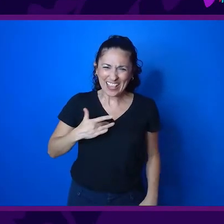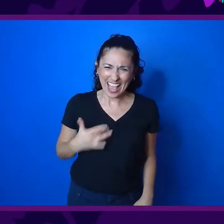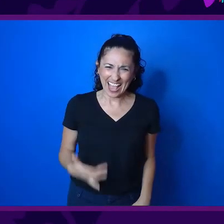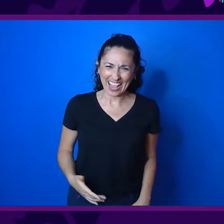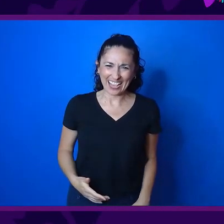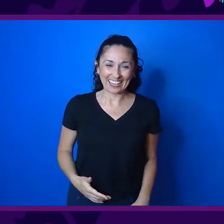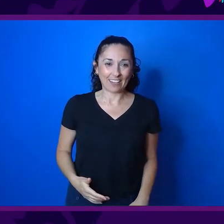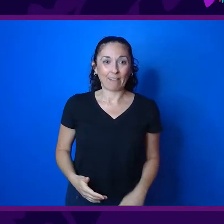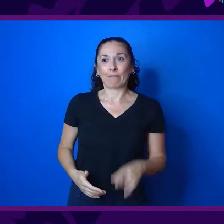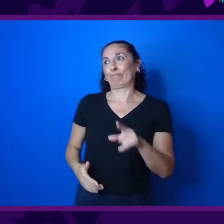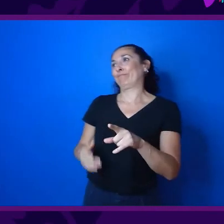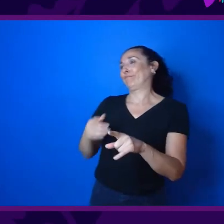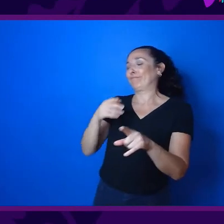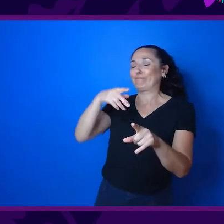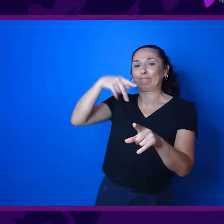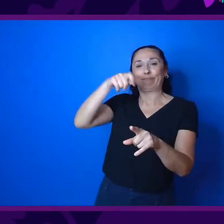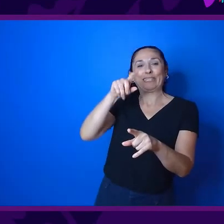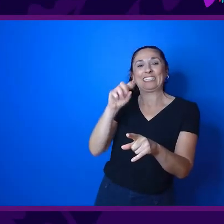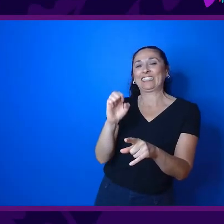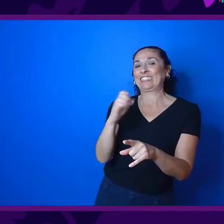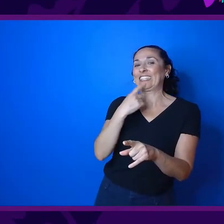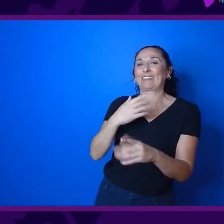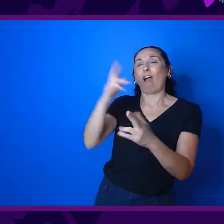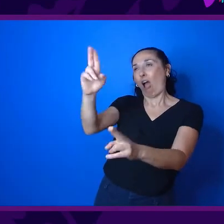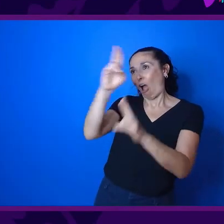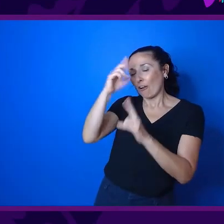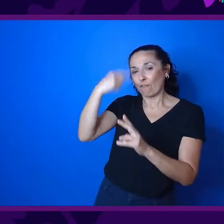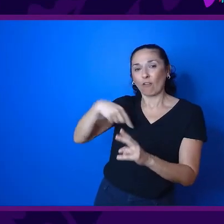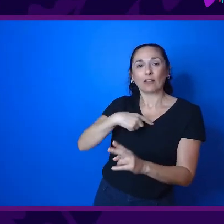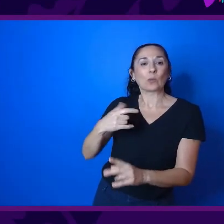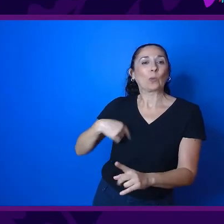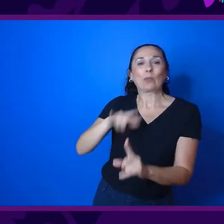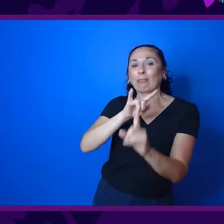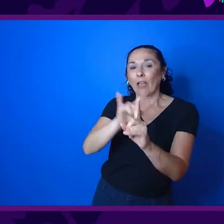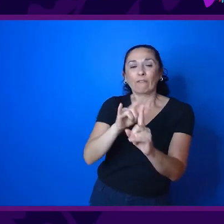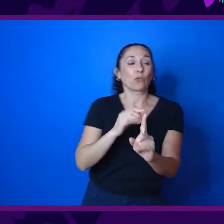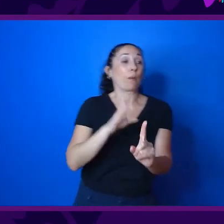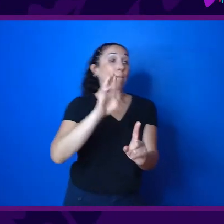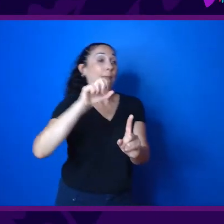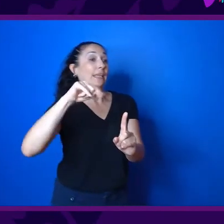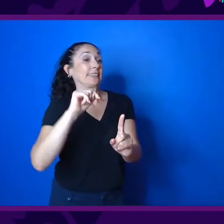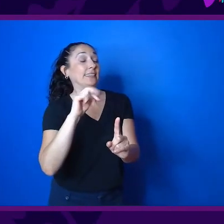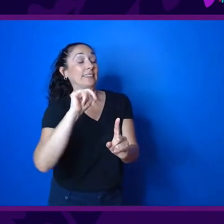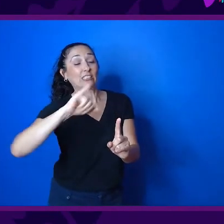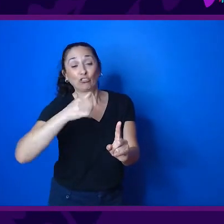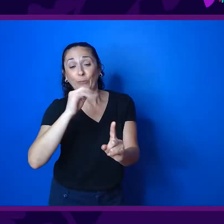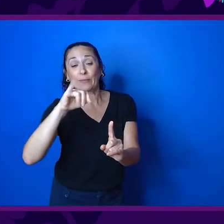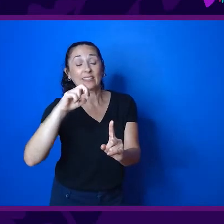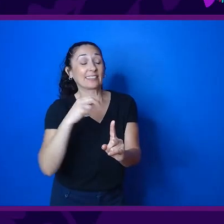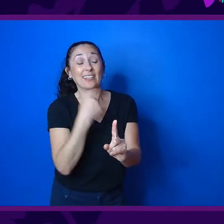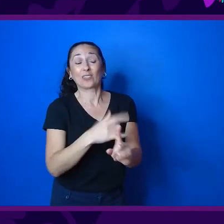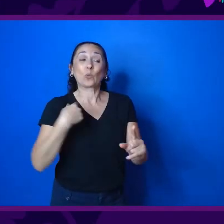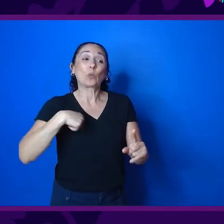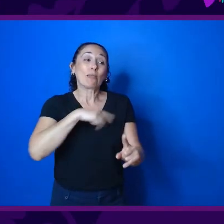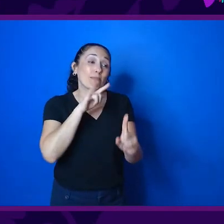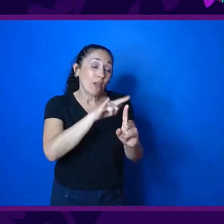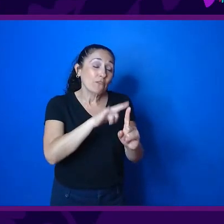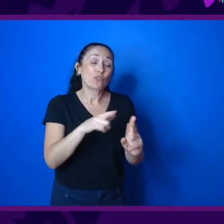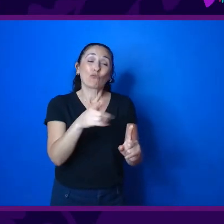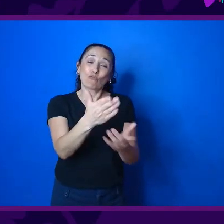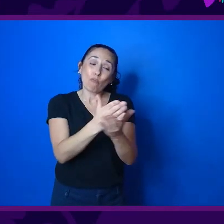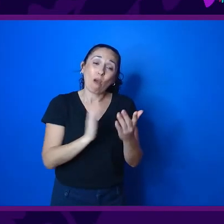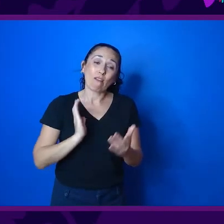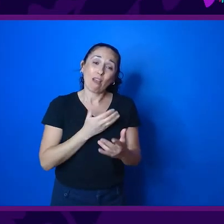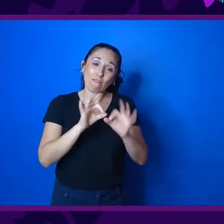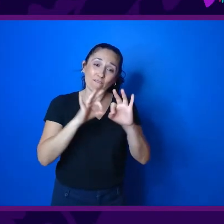honor, Dolores. Dolores, you know we love you. You're part of our family. And even with all that personal connection, we're still in awe of